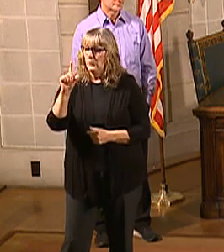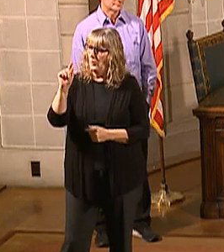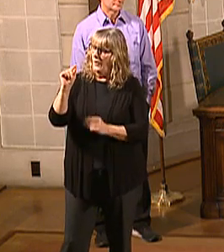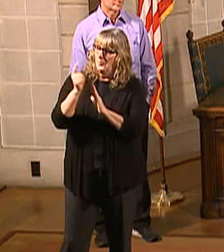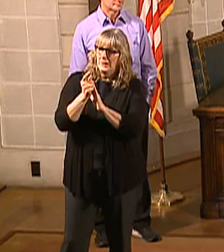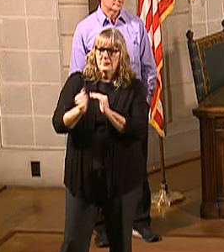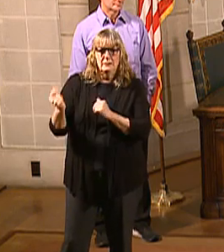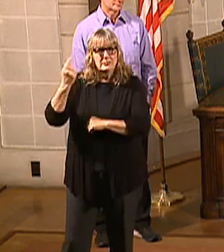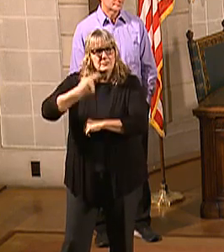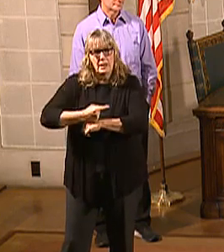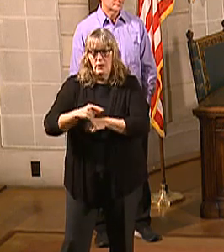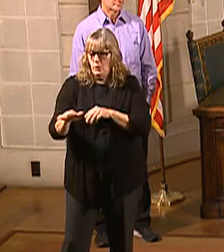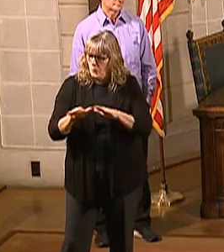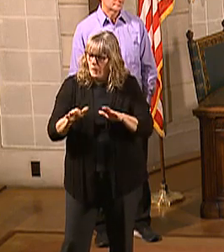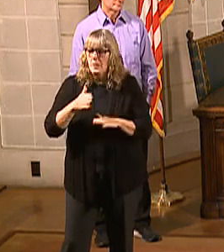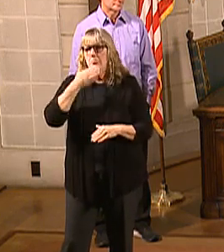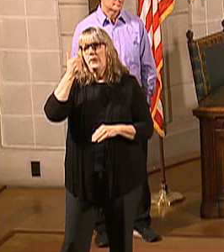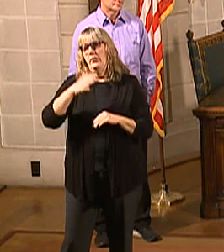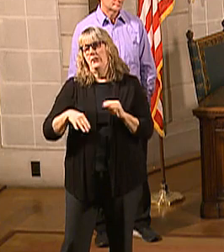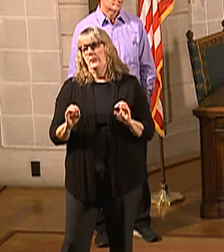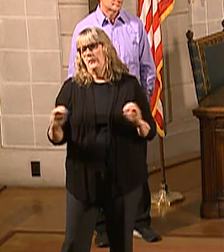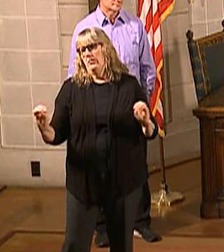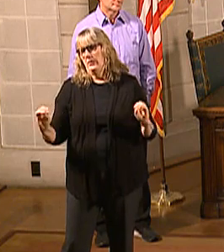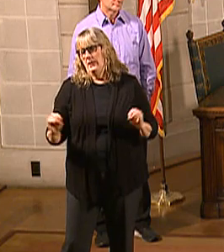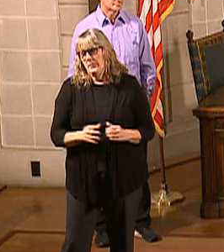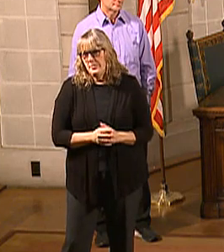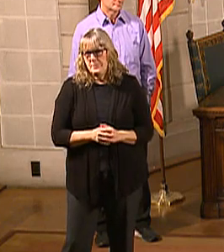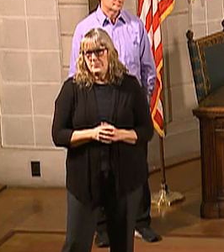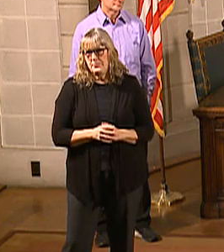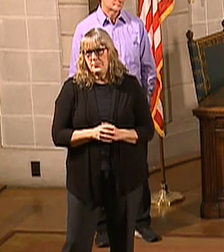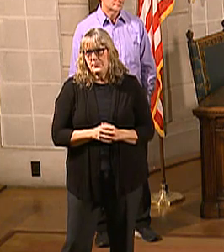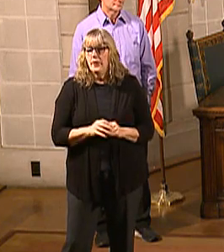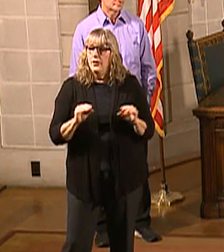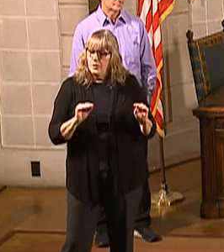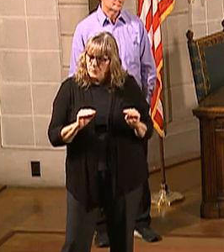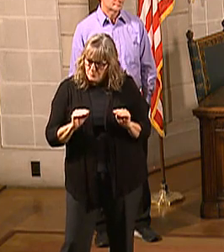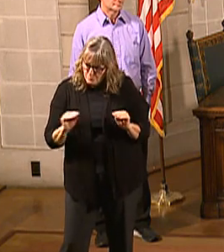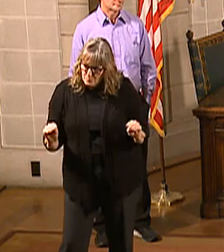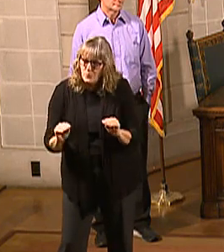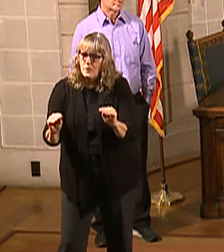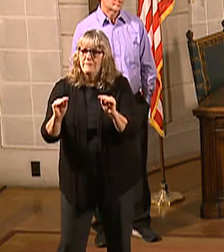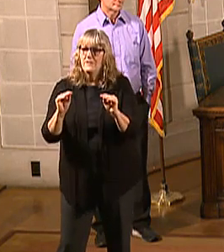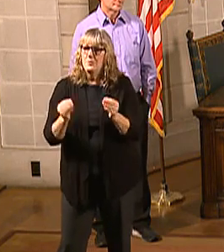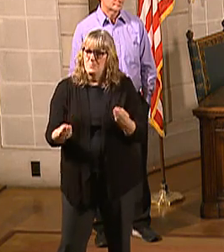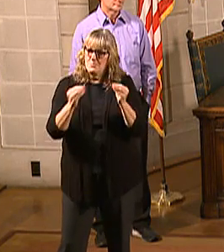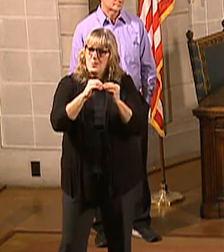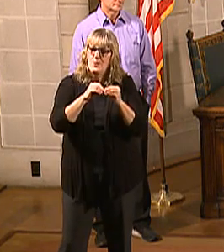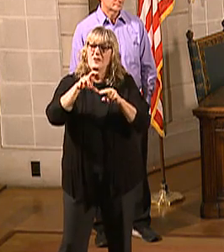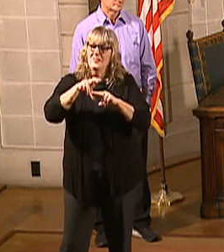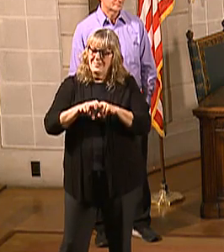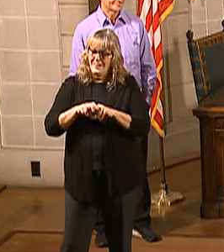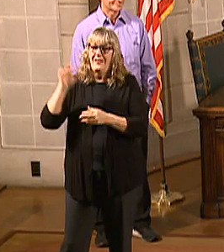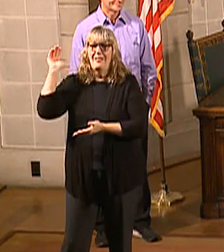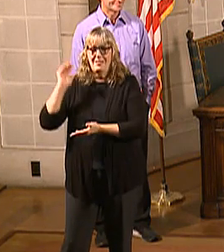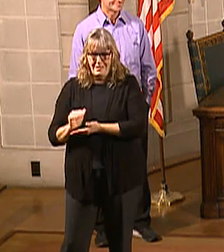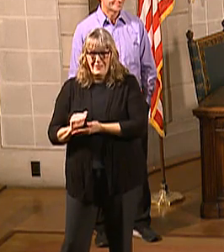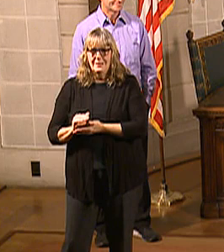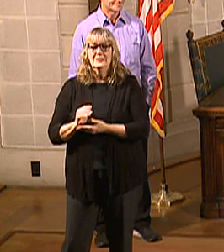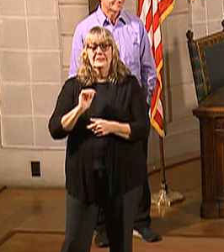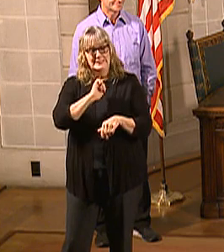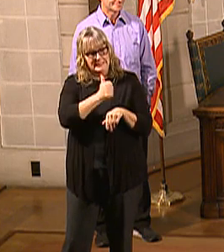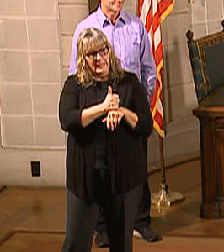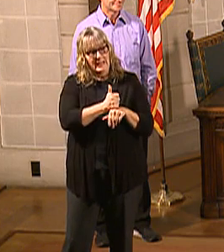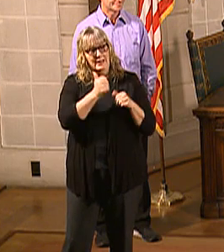minutes a day of walking is better than nothing. So move more, sit less, set achievable